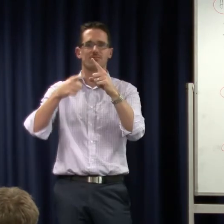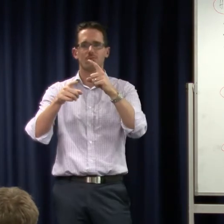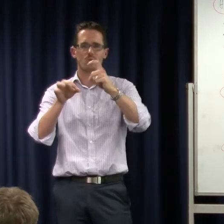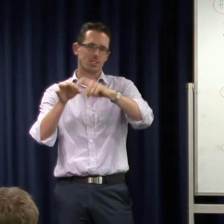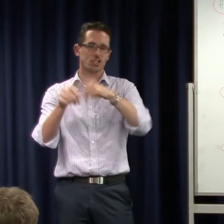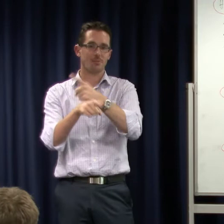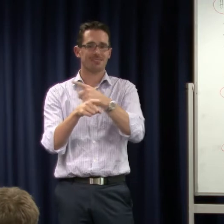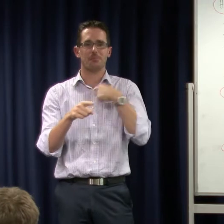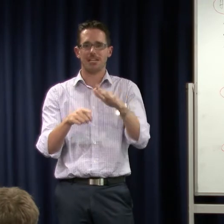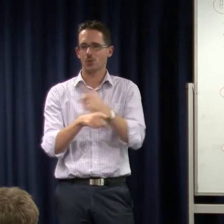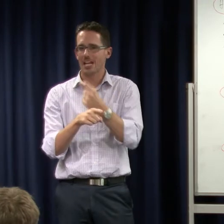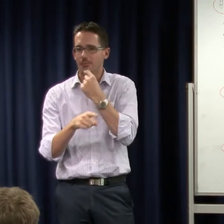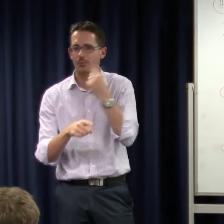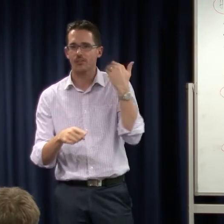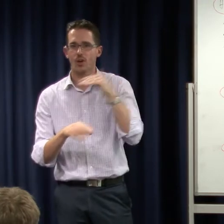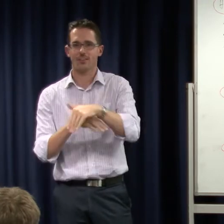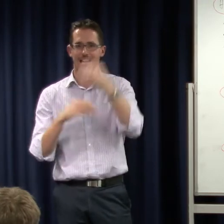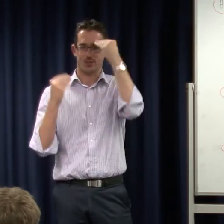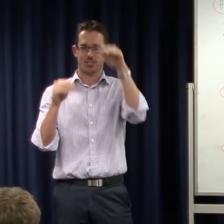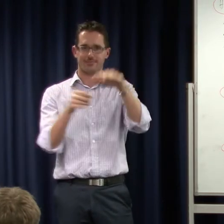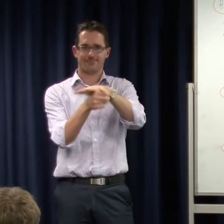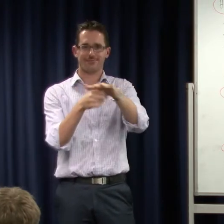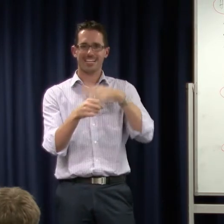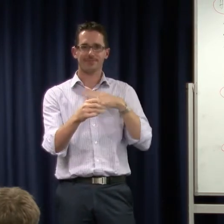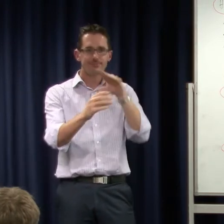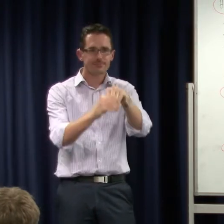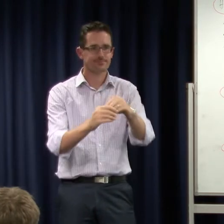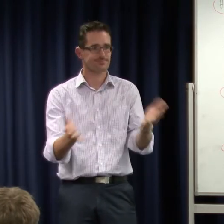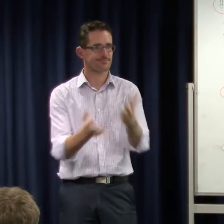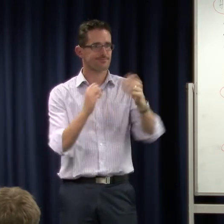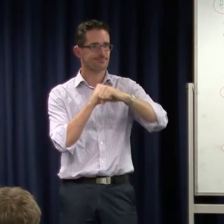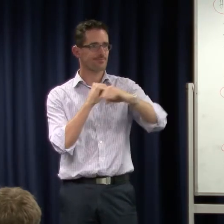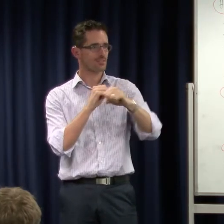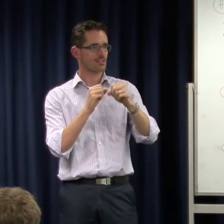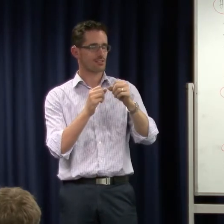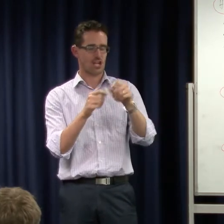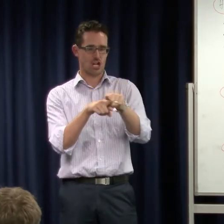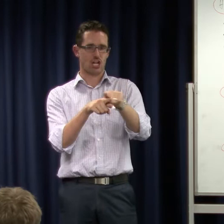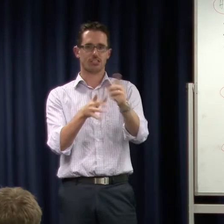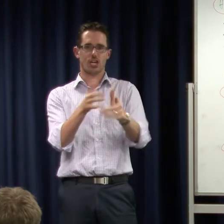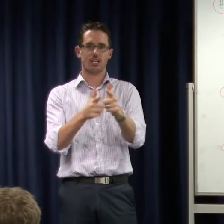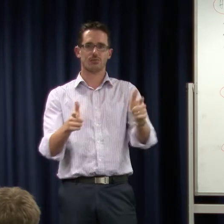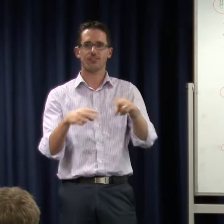In relation to the first comment, I think we've been talking a little bit about education and getting more involved in